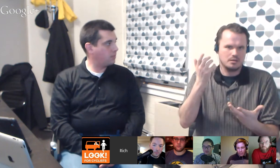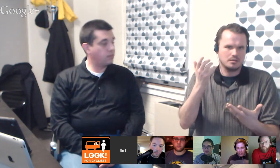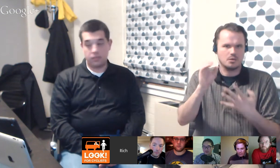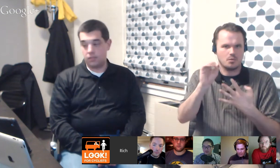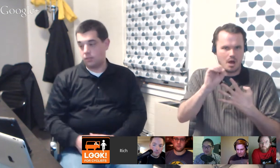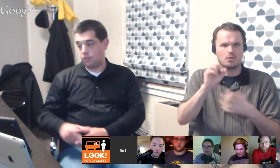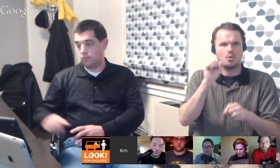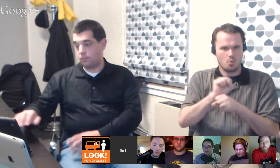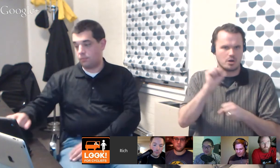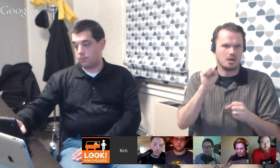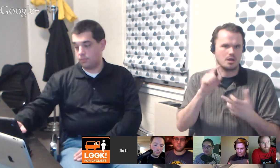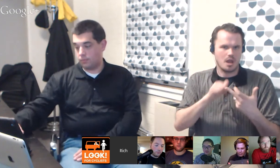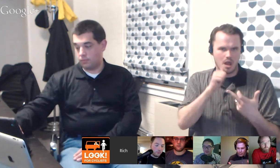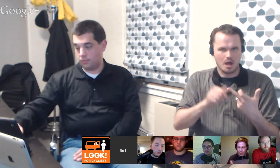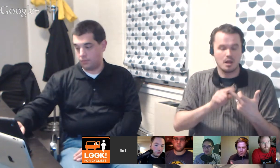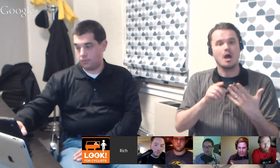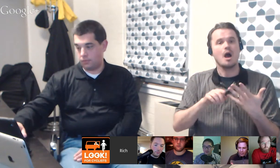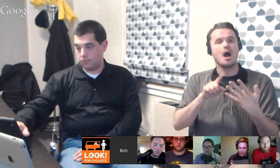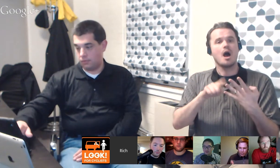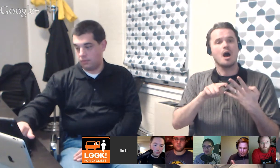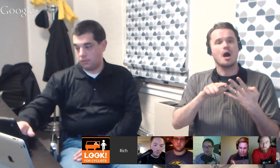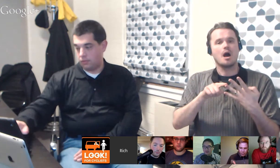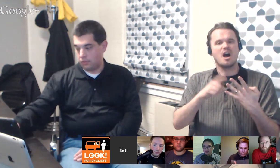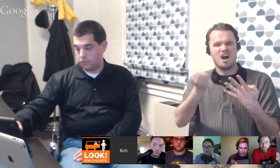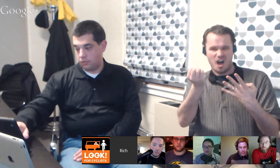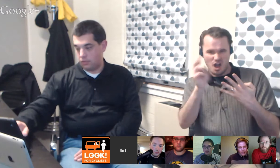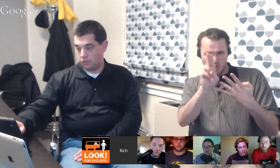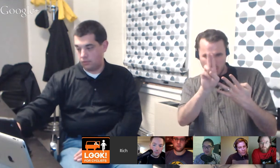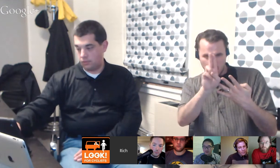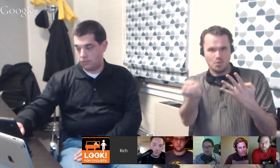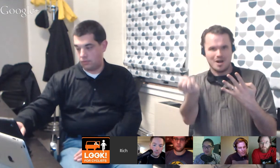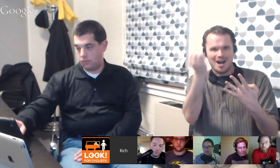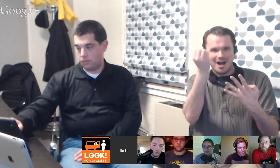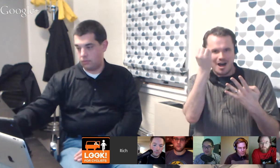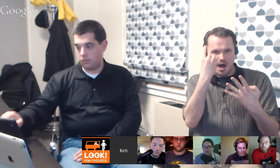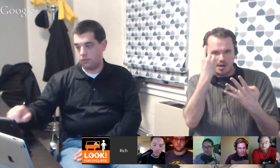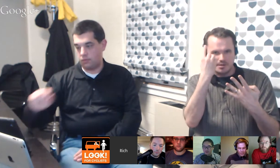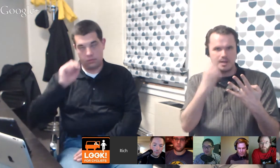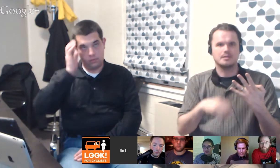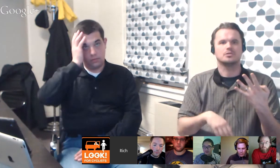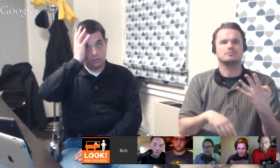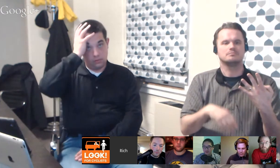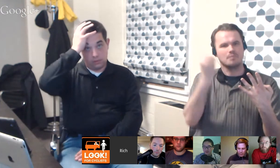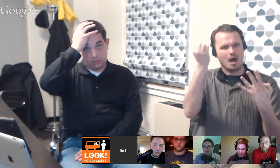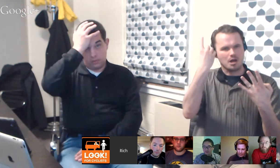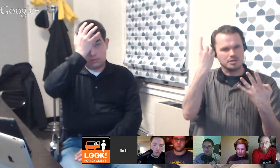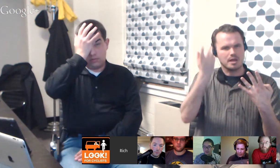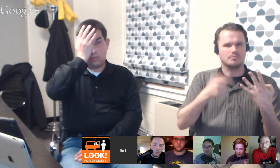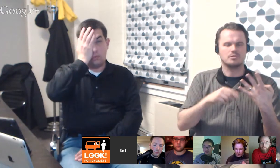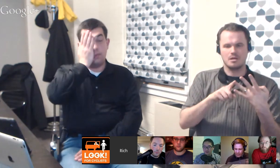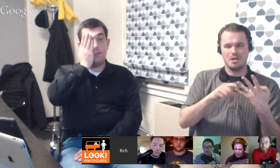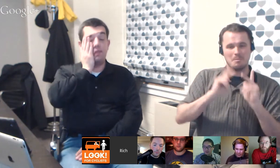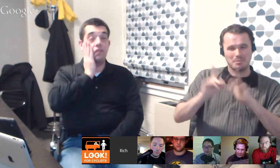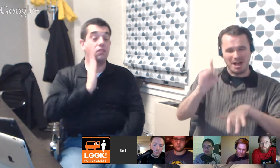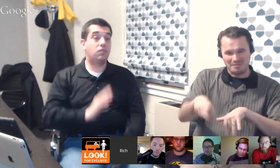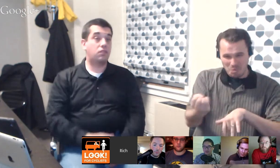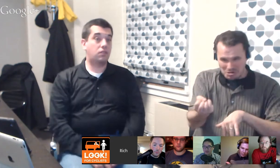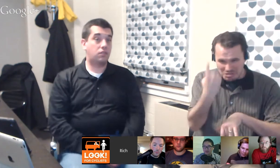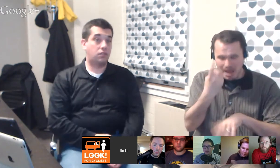Another part is the understandable, understandable. So you know, people have to